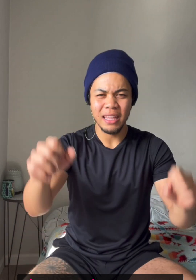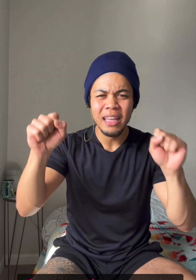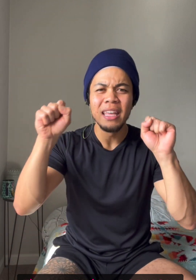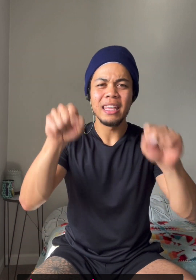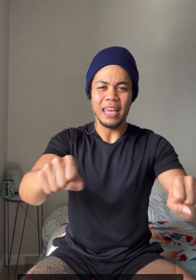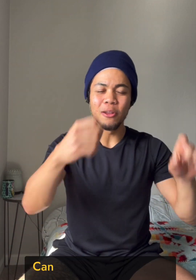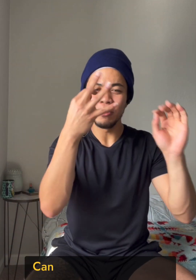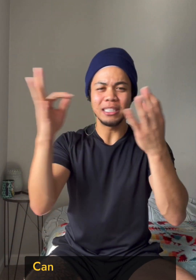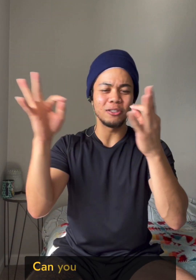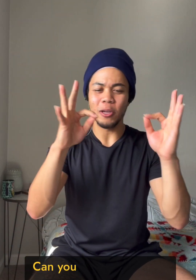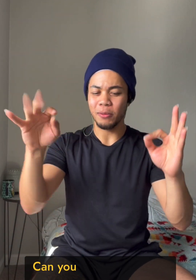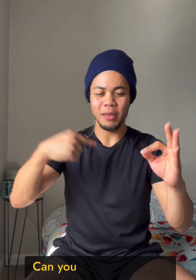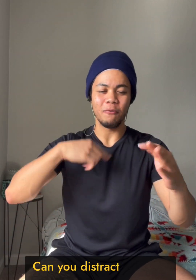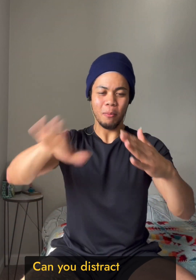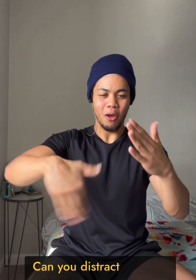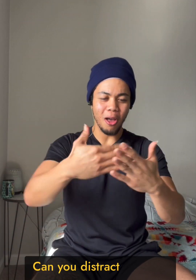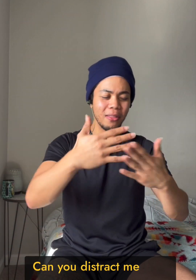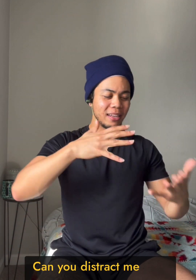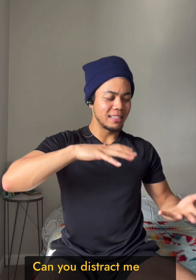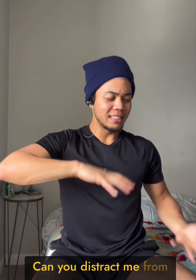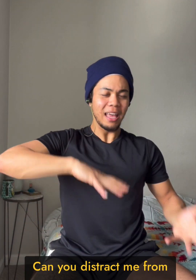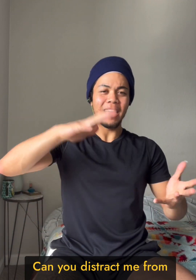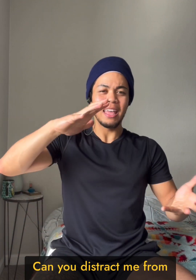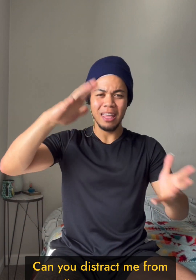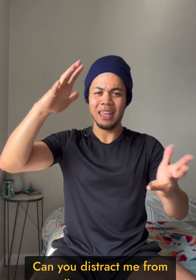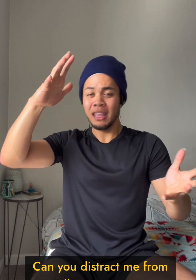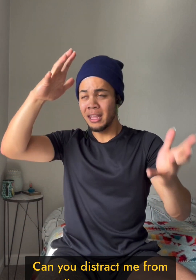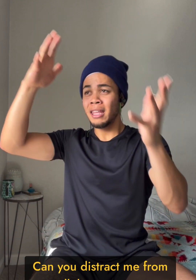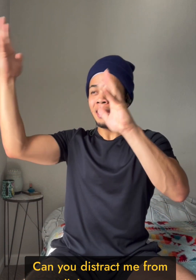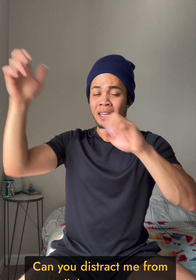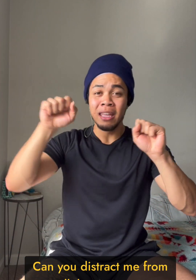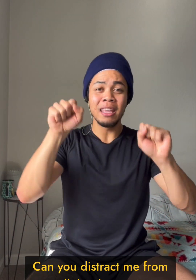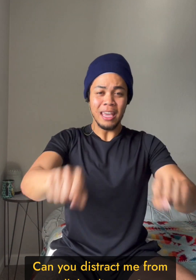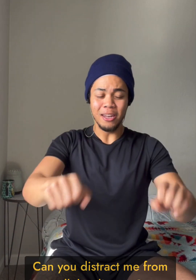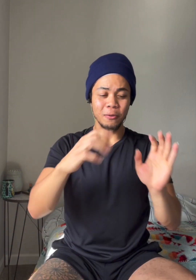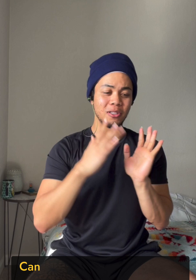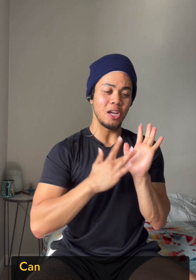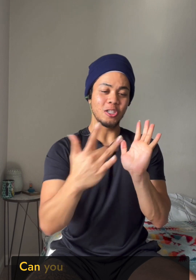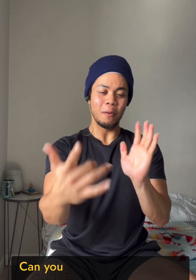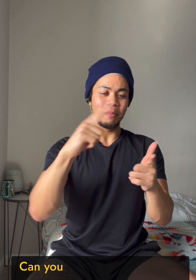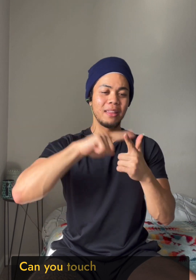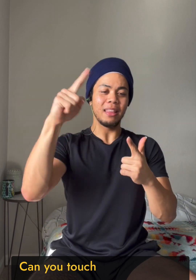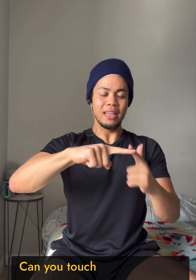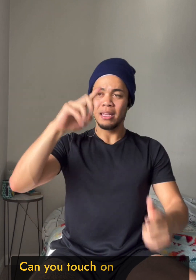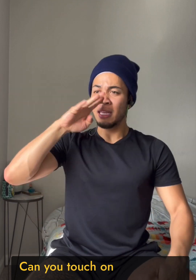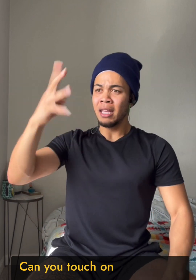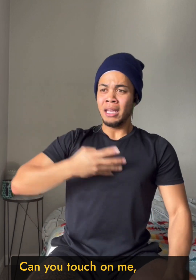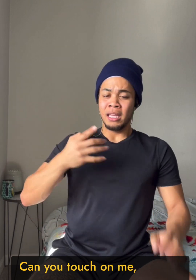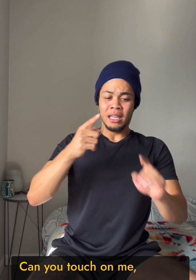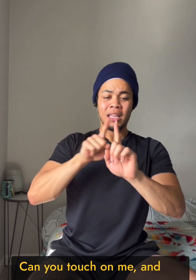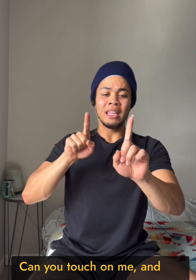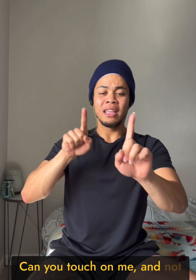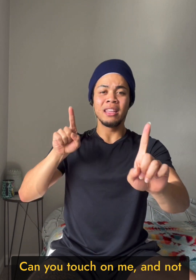Can you distract me from all the disaster? Can you touch on me and knock on me after?